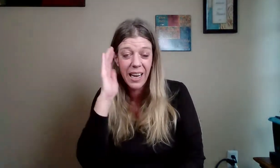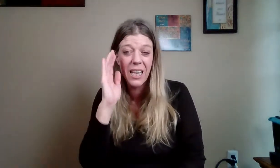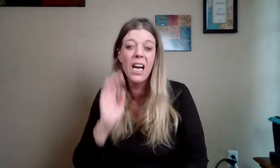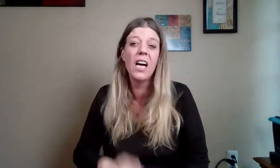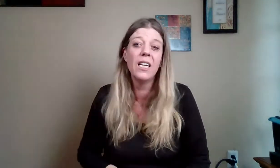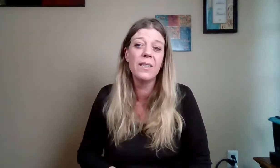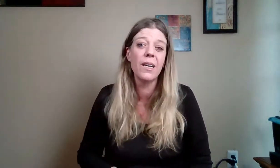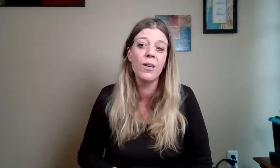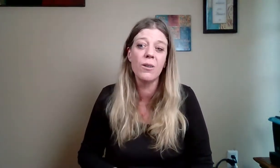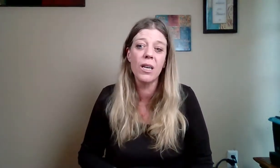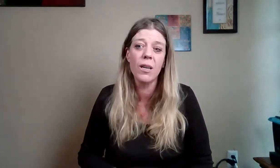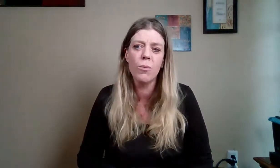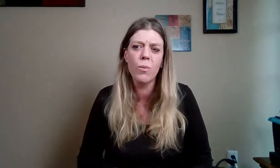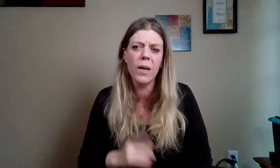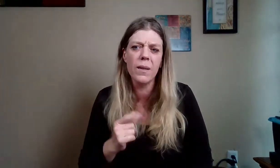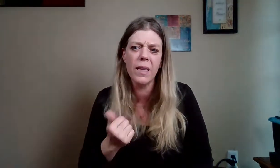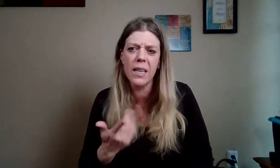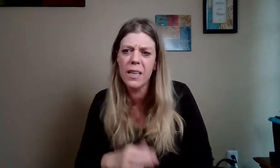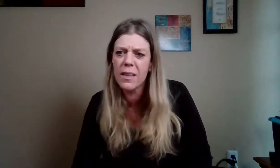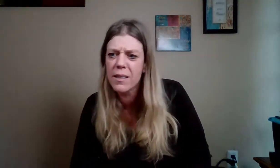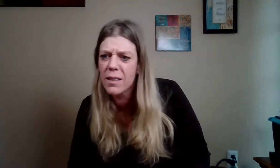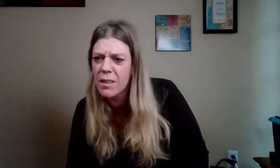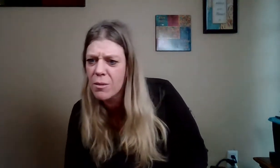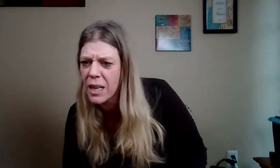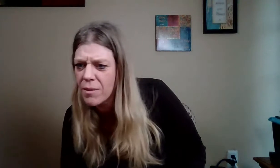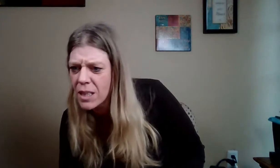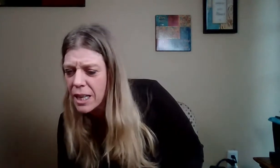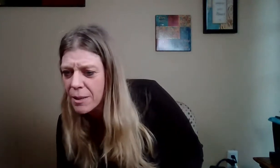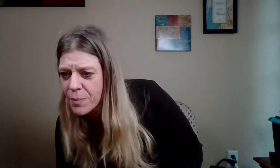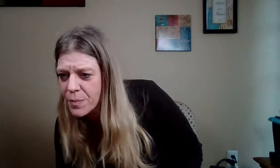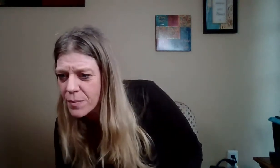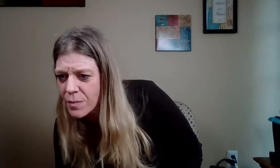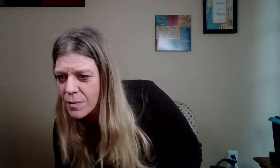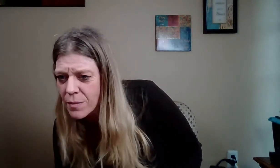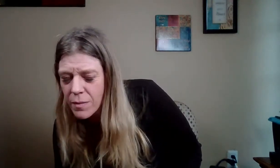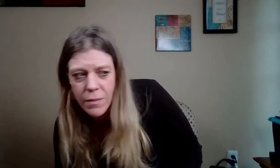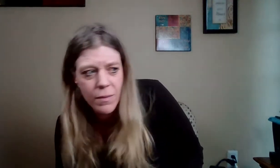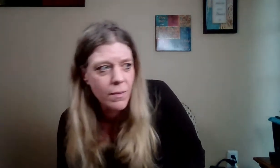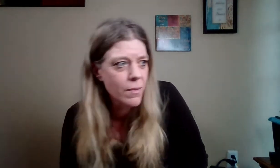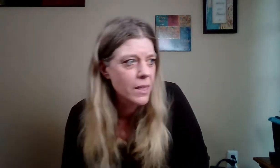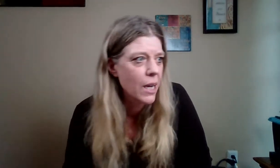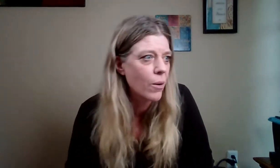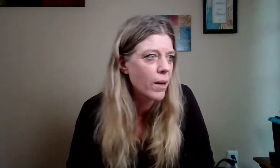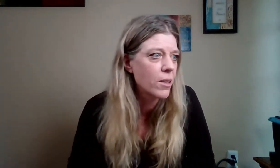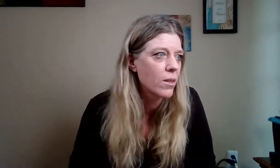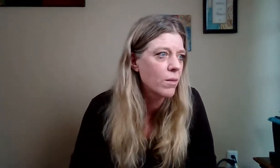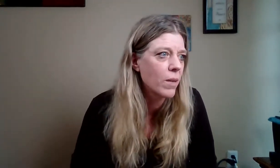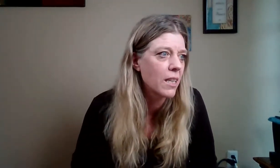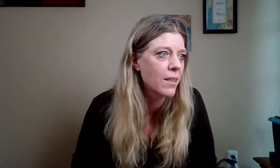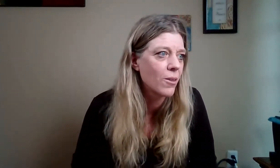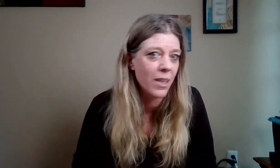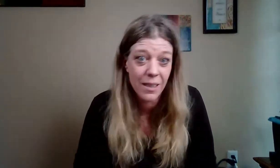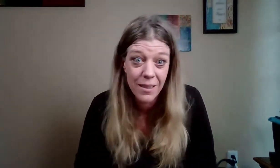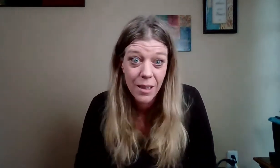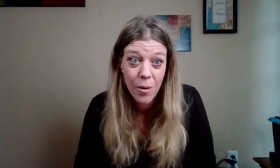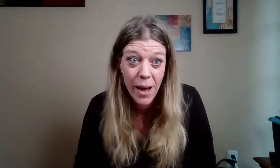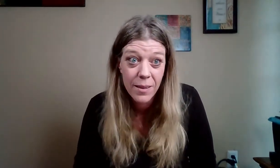Okay, so one thing is, do we have time? No, I've told too many stories. So at